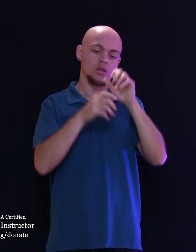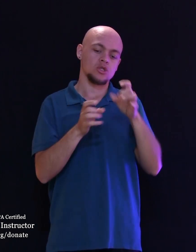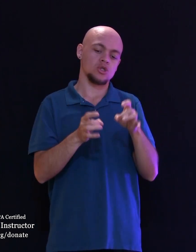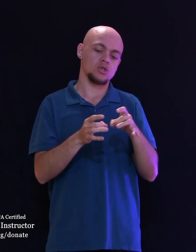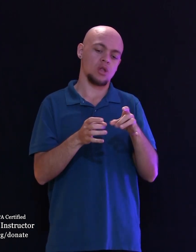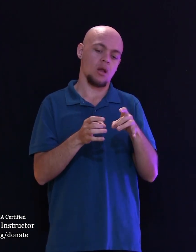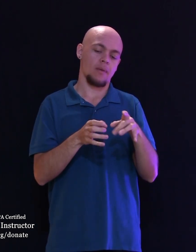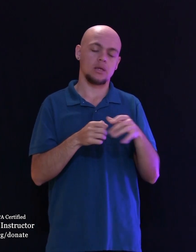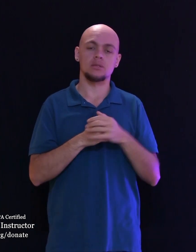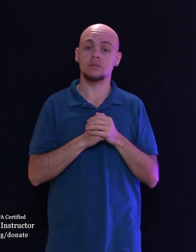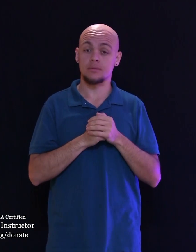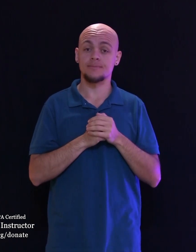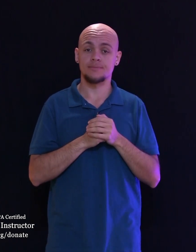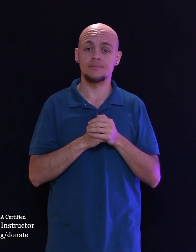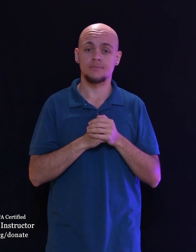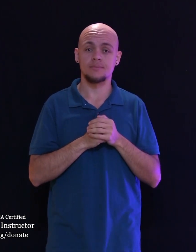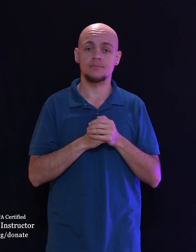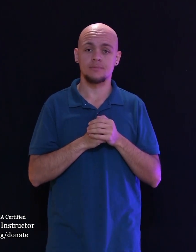Starbucks.